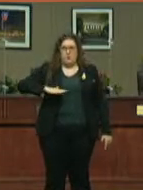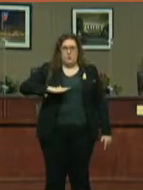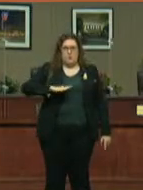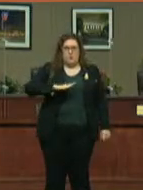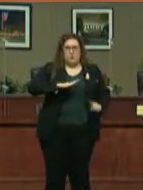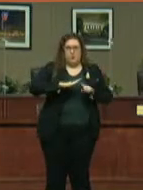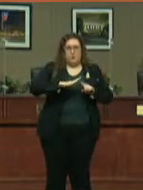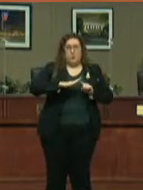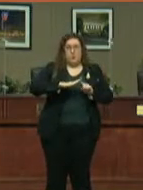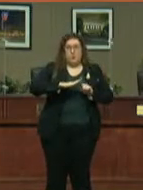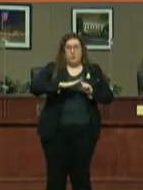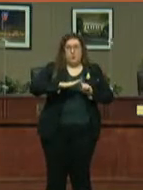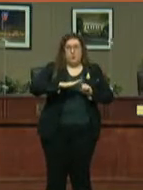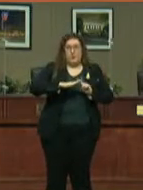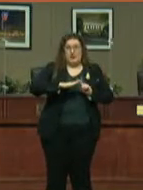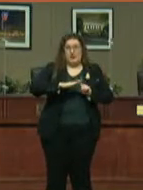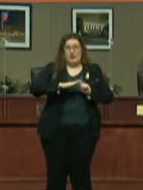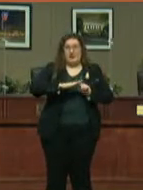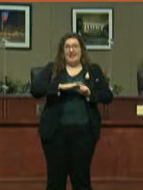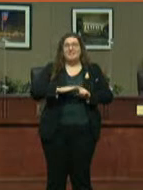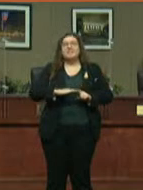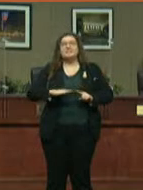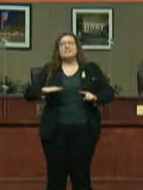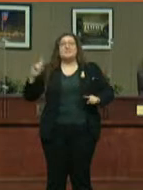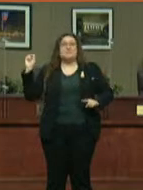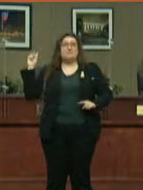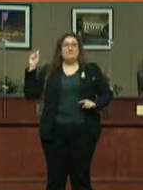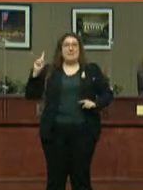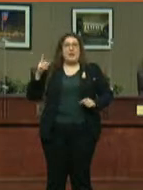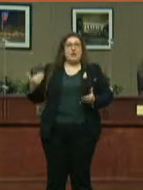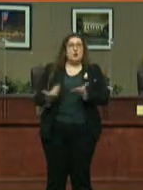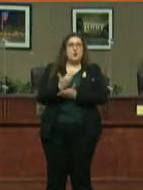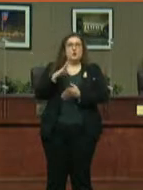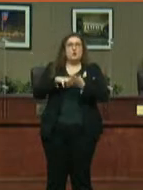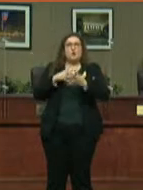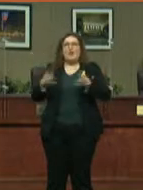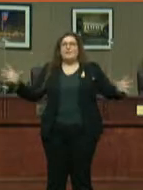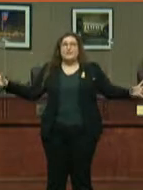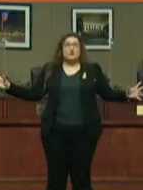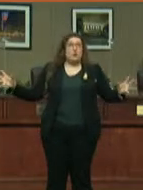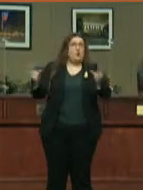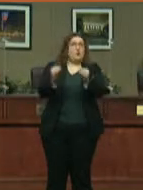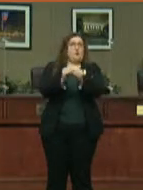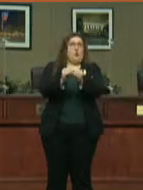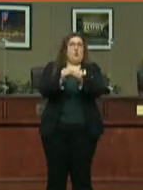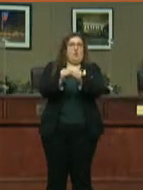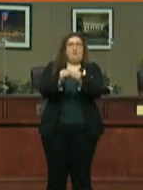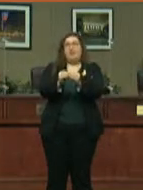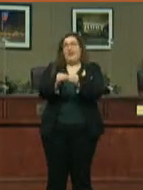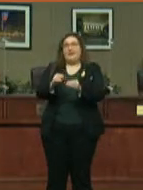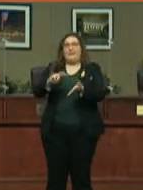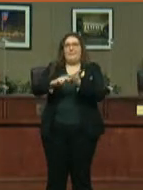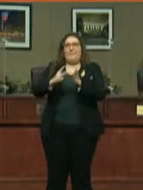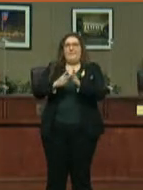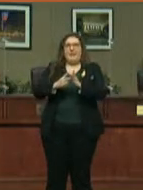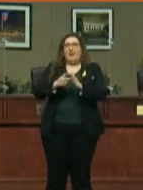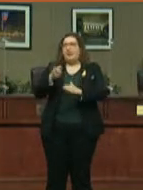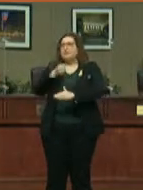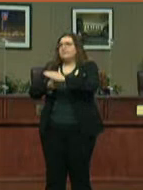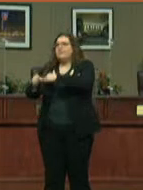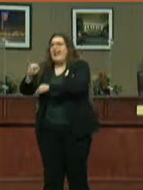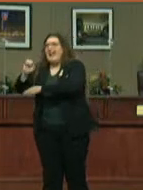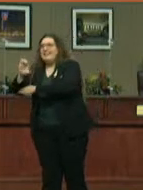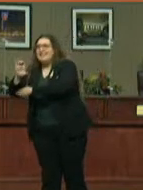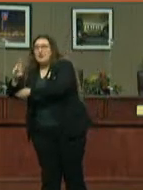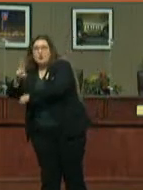And this is total COVID hospitalized in our county. That includes regular hospital beds and ICU beds,